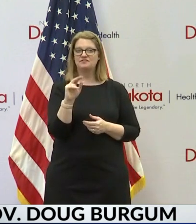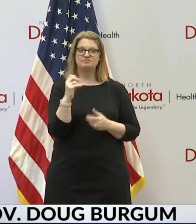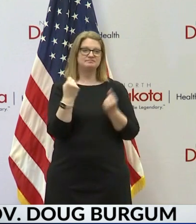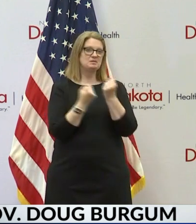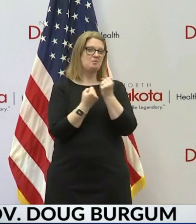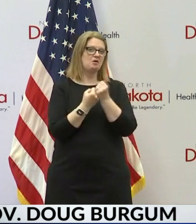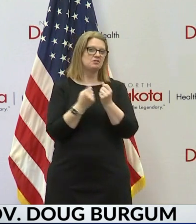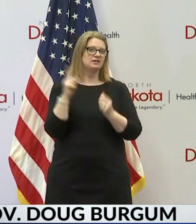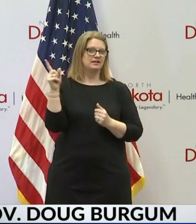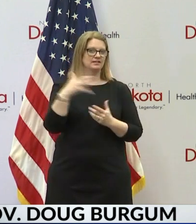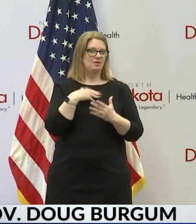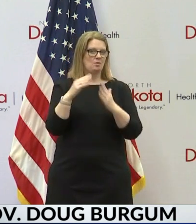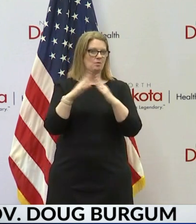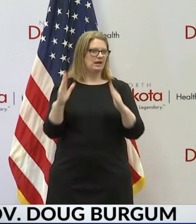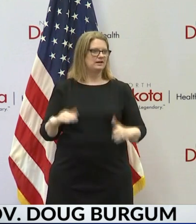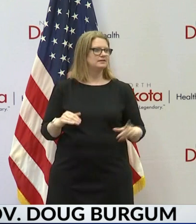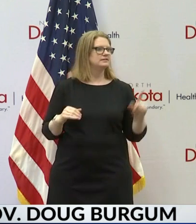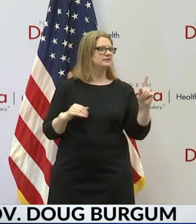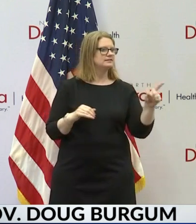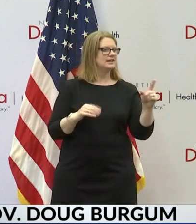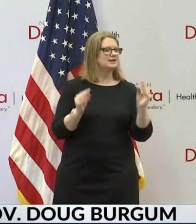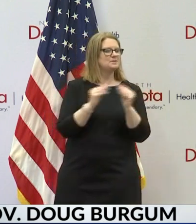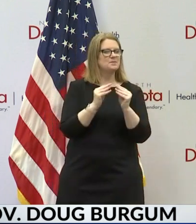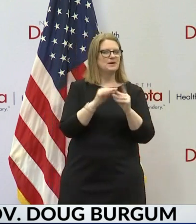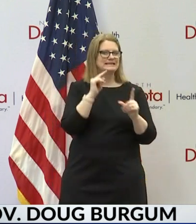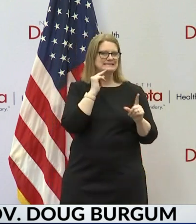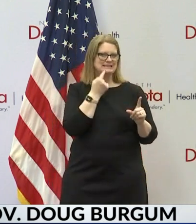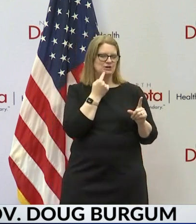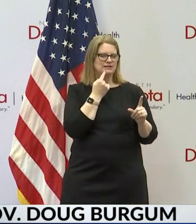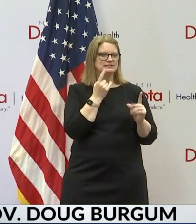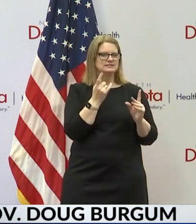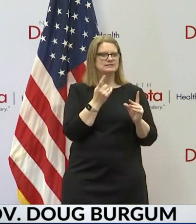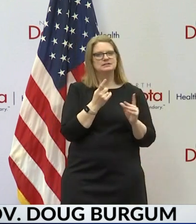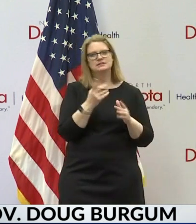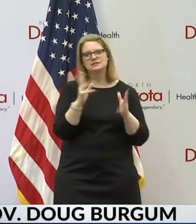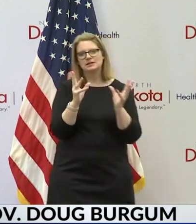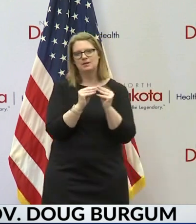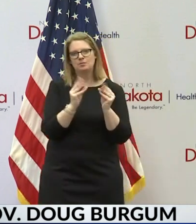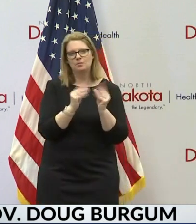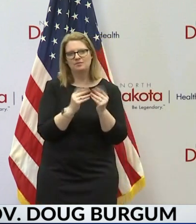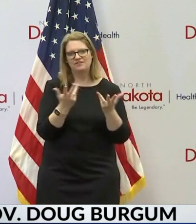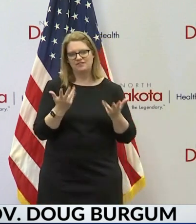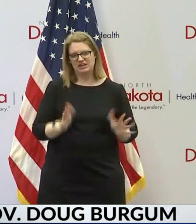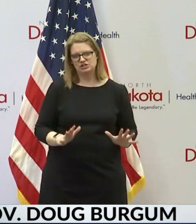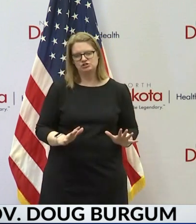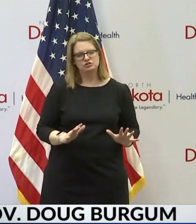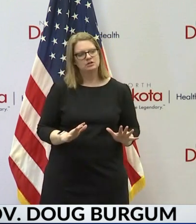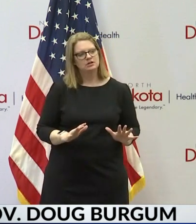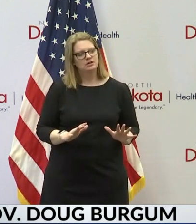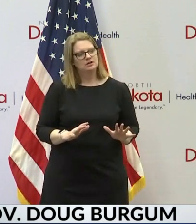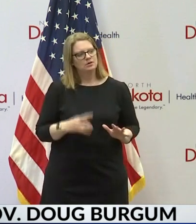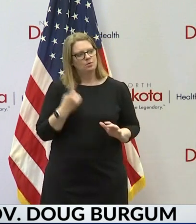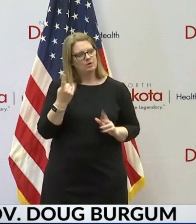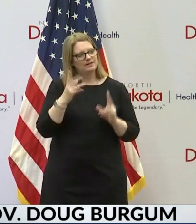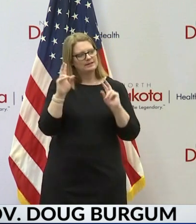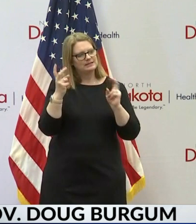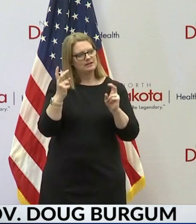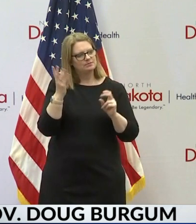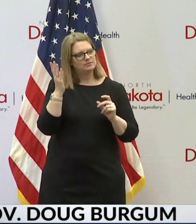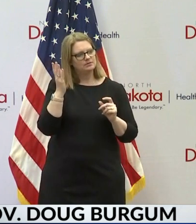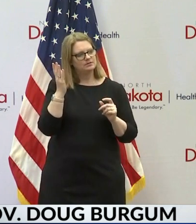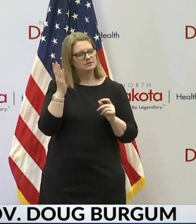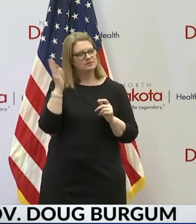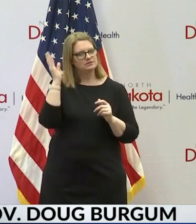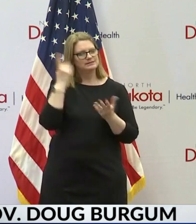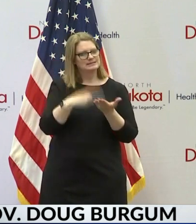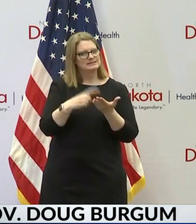House. On a slightly more serious note, you said that after the press conference, one of the topics that you spoke to